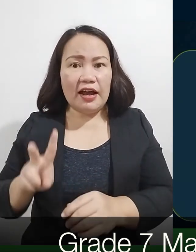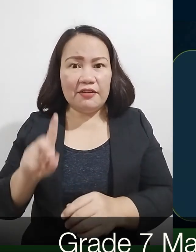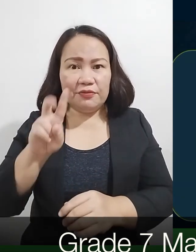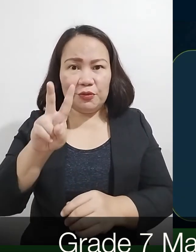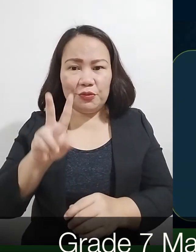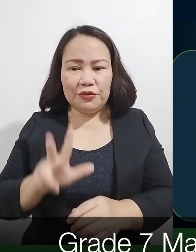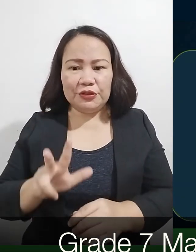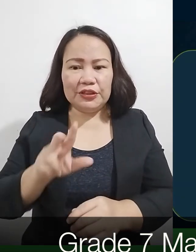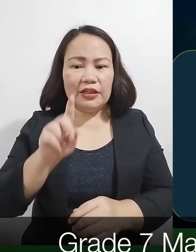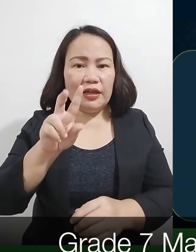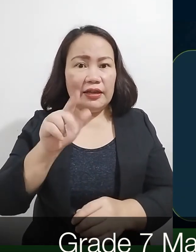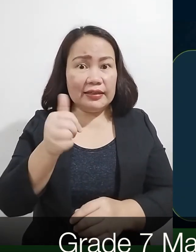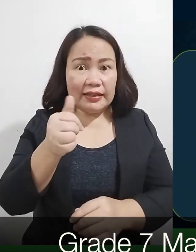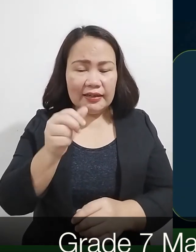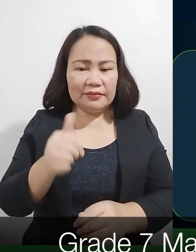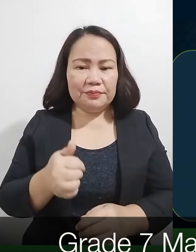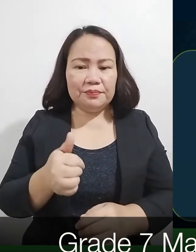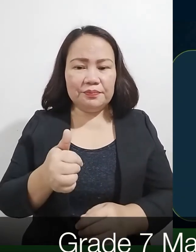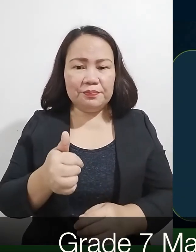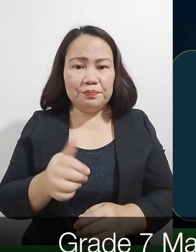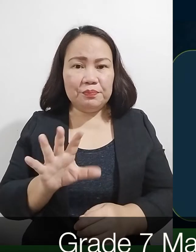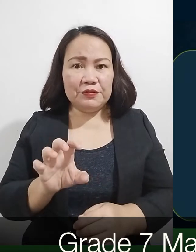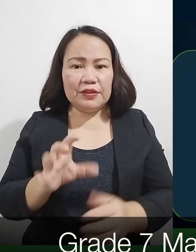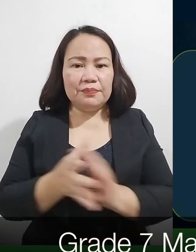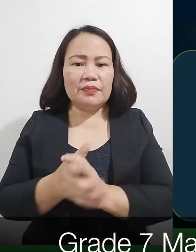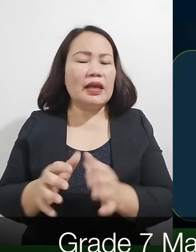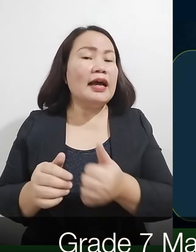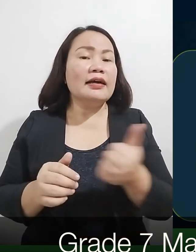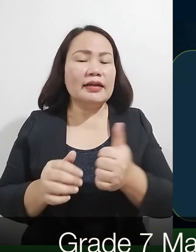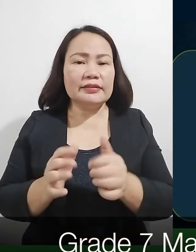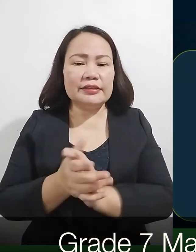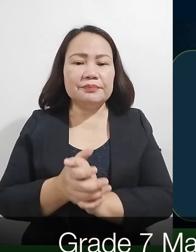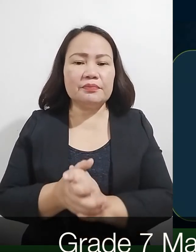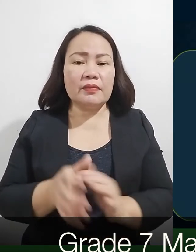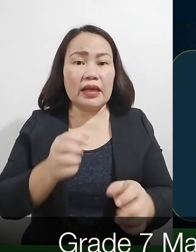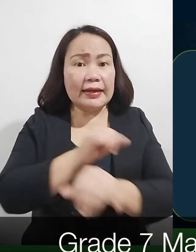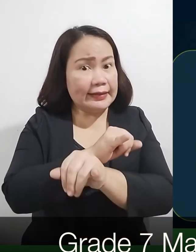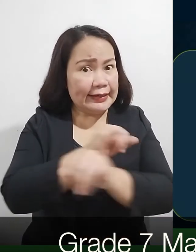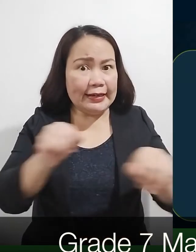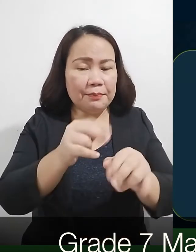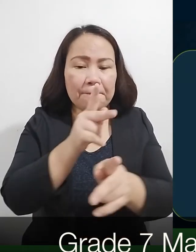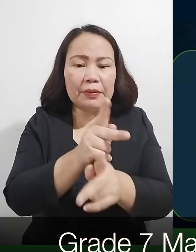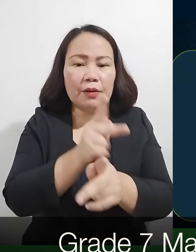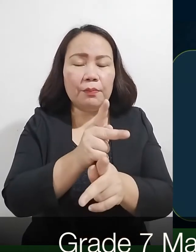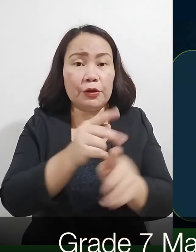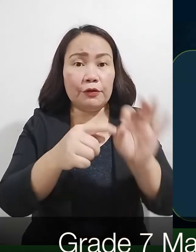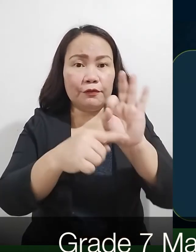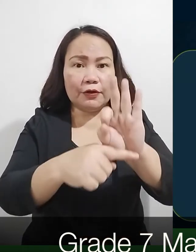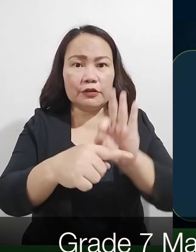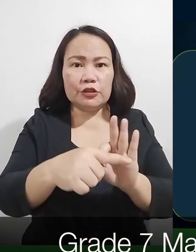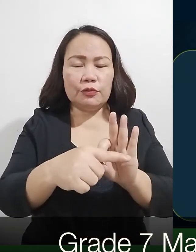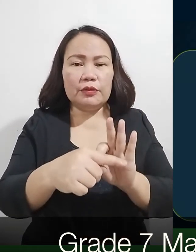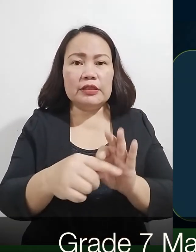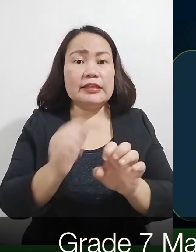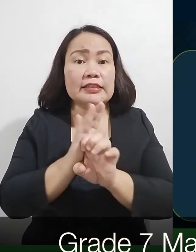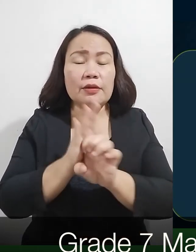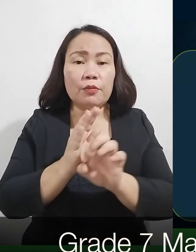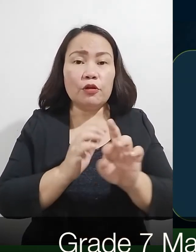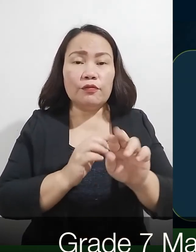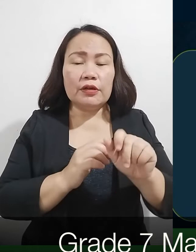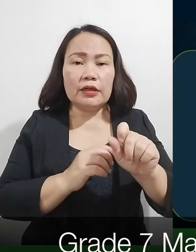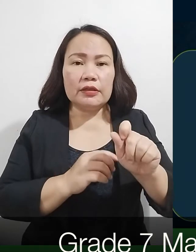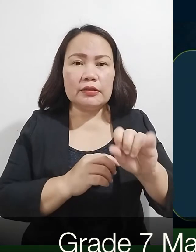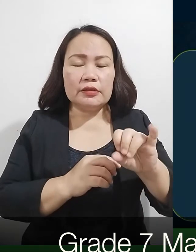number. Another example, under fraction is improper fraction. Improper fraction is also an example of